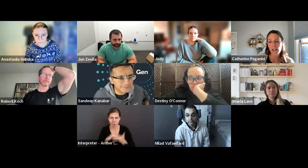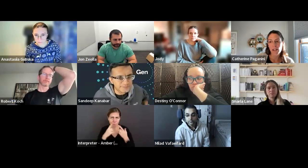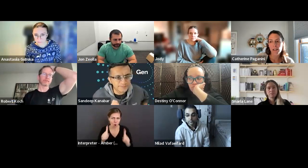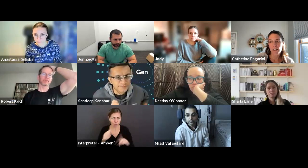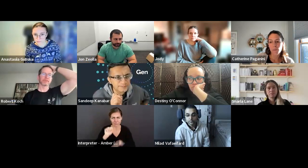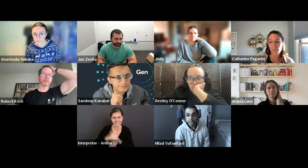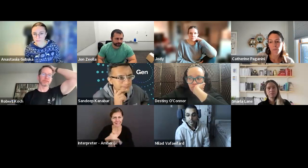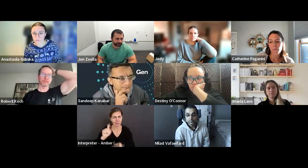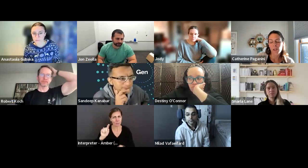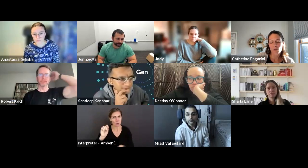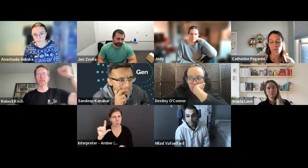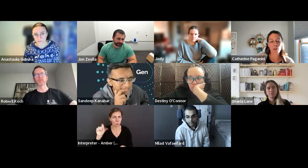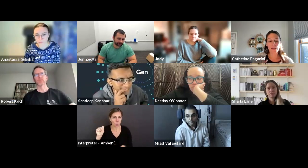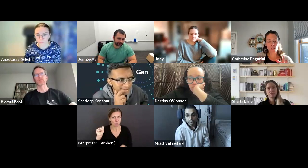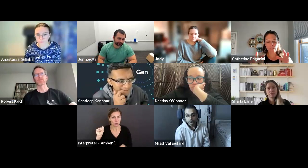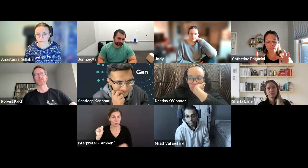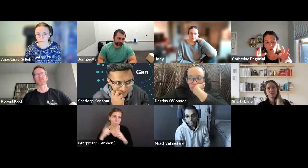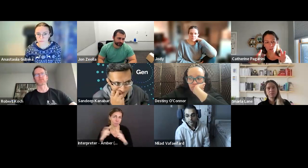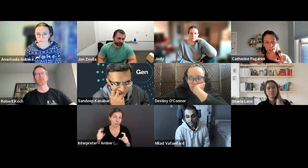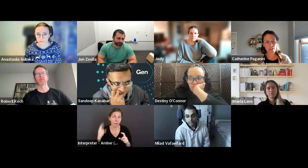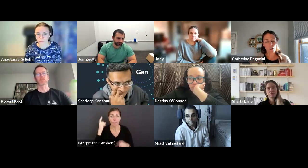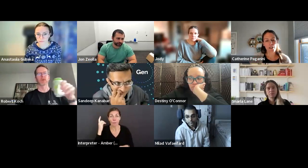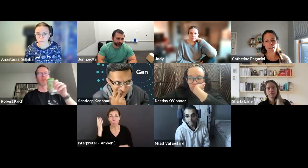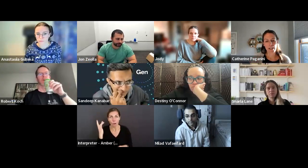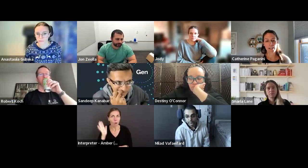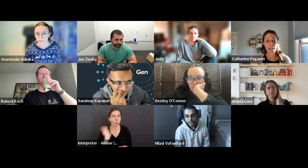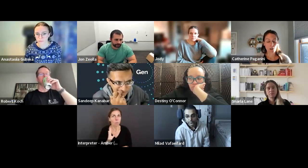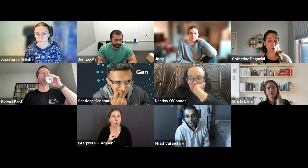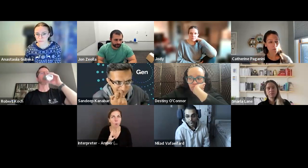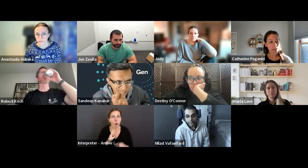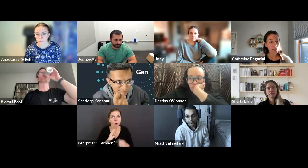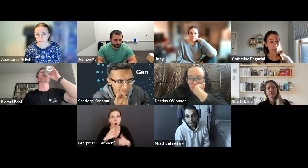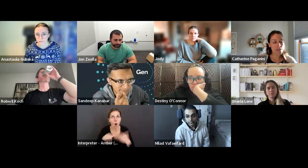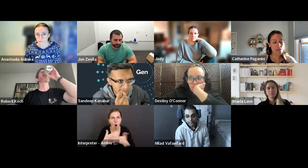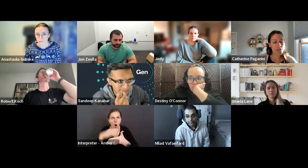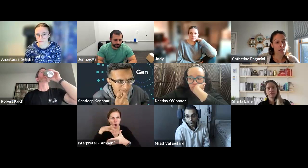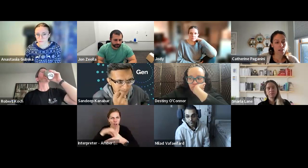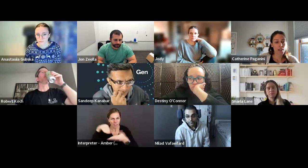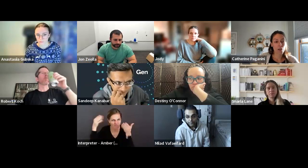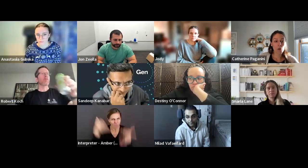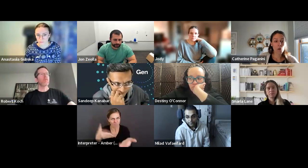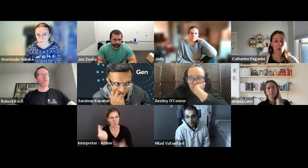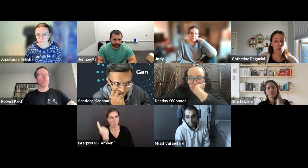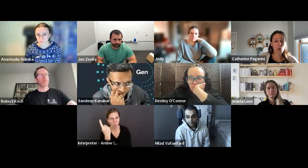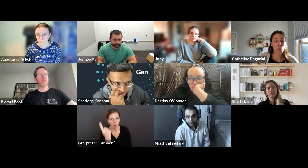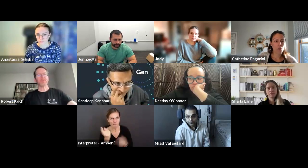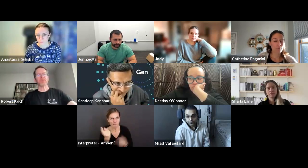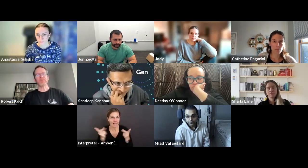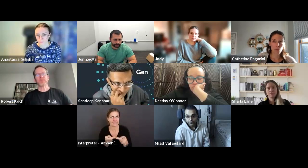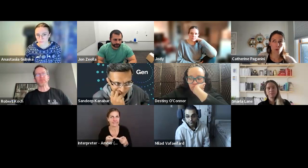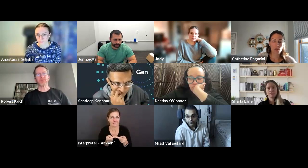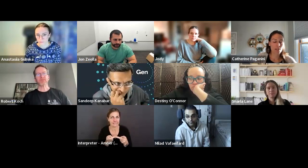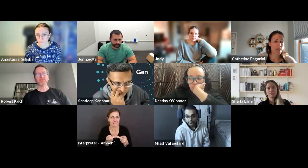so on. Because it would be great to have like all that content like in one place, and